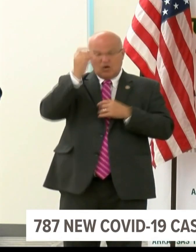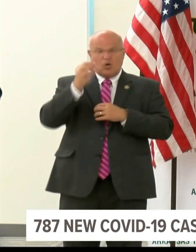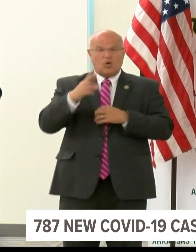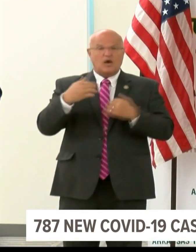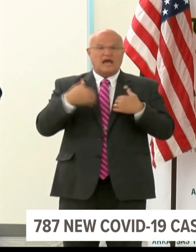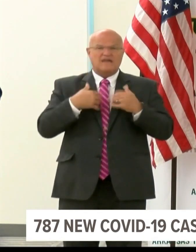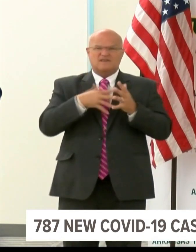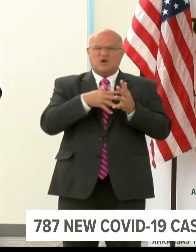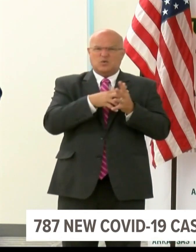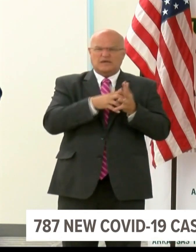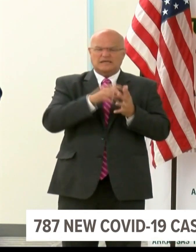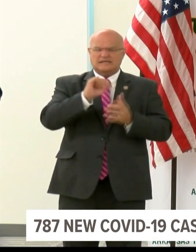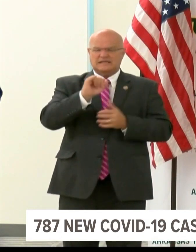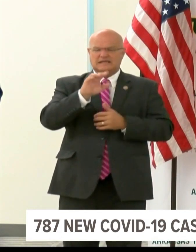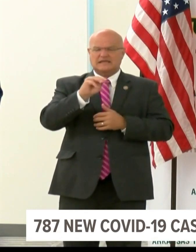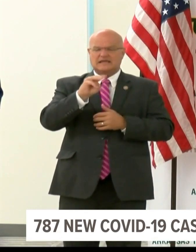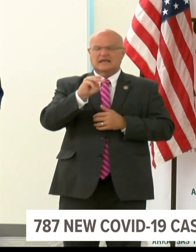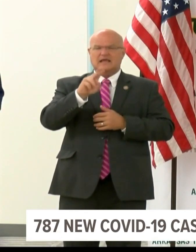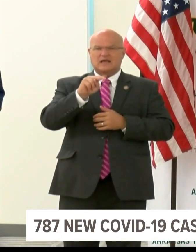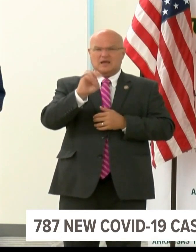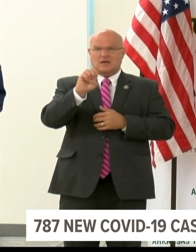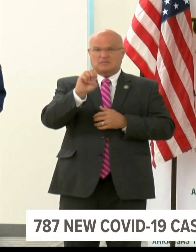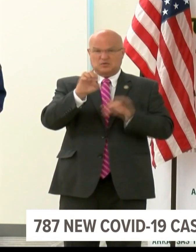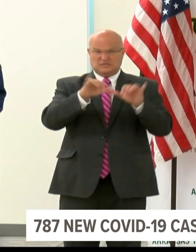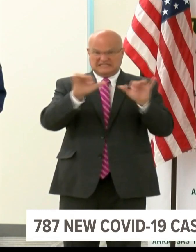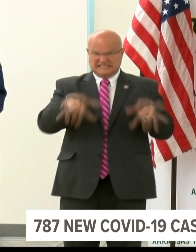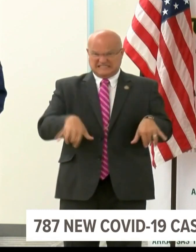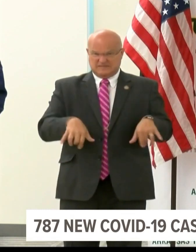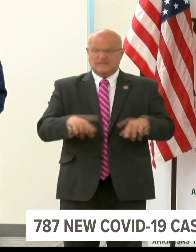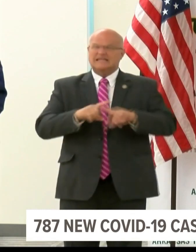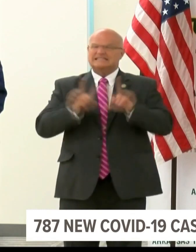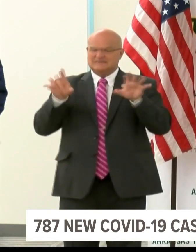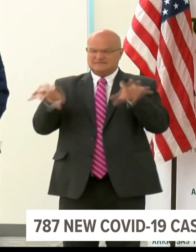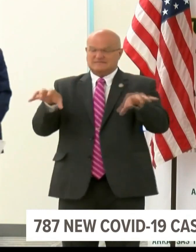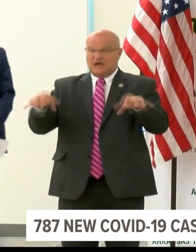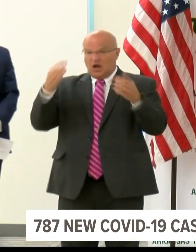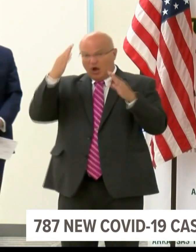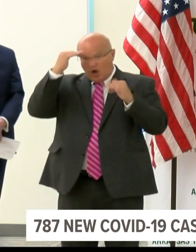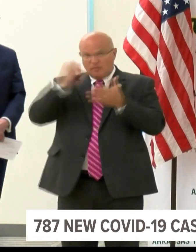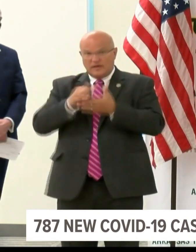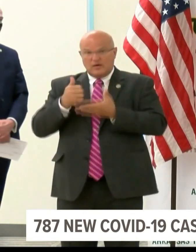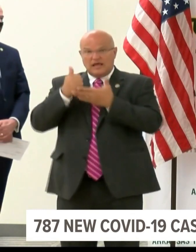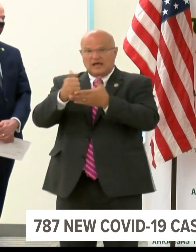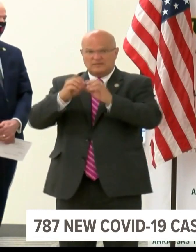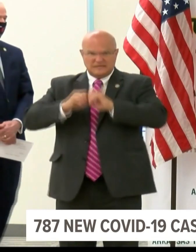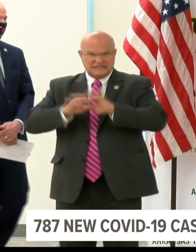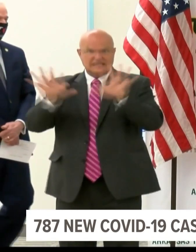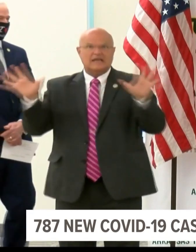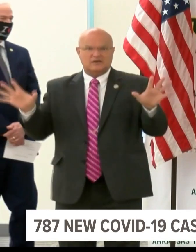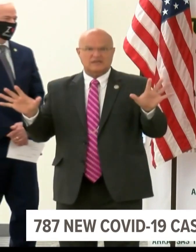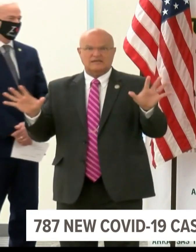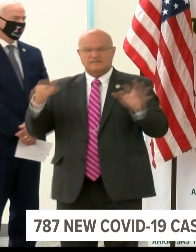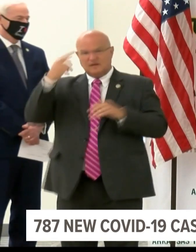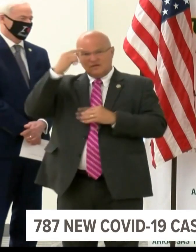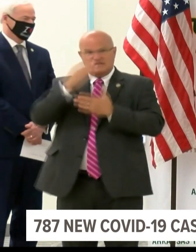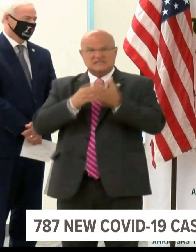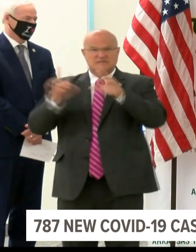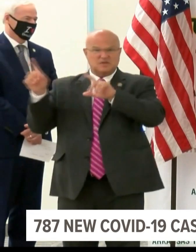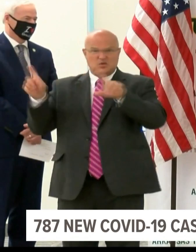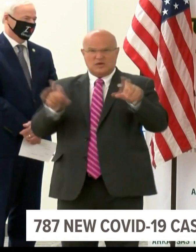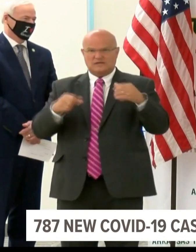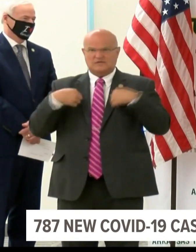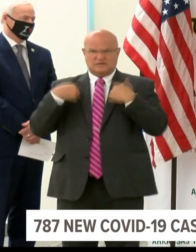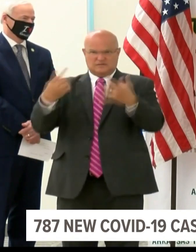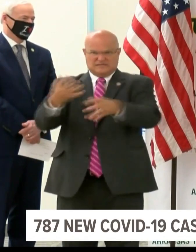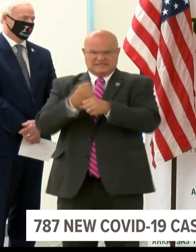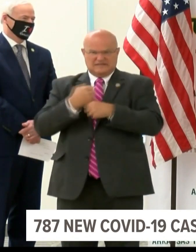they have a weakened immune system. So that's the difference, and I hope that will help give some clarity to some of the questions we've